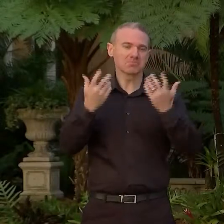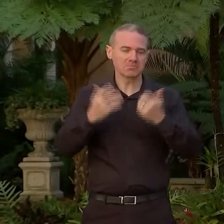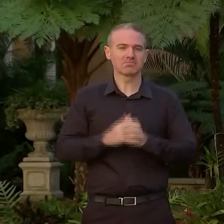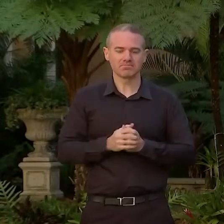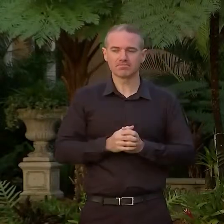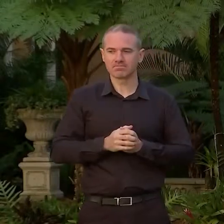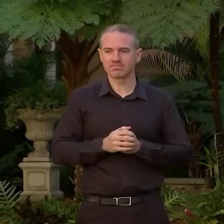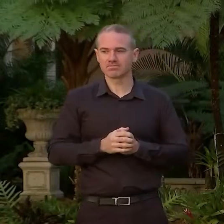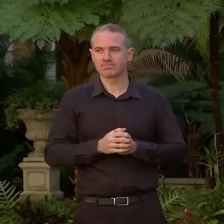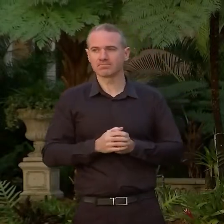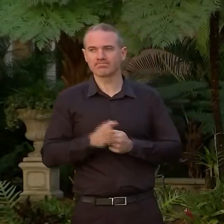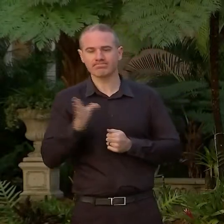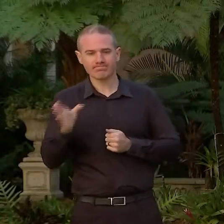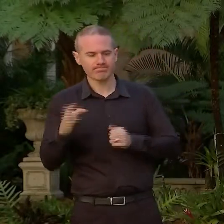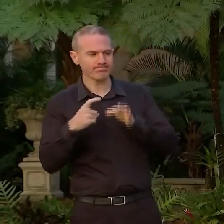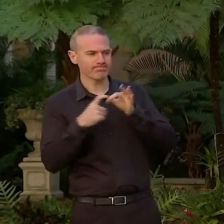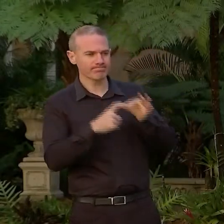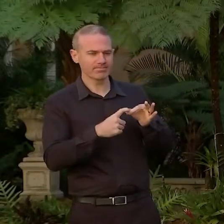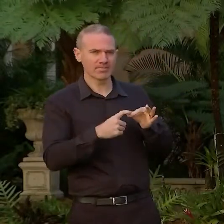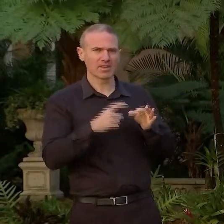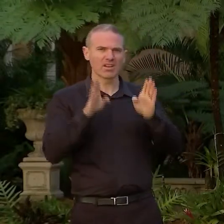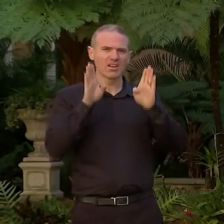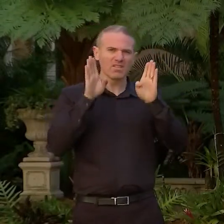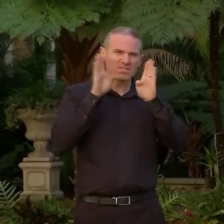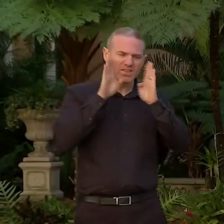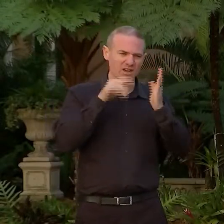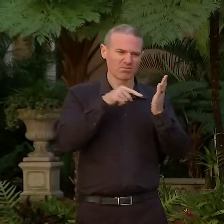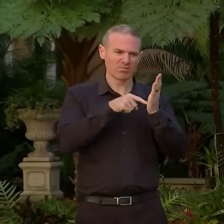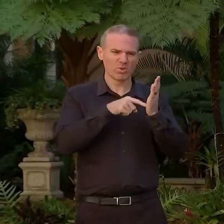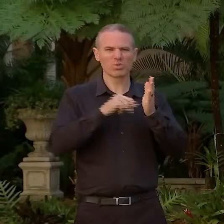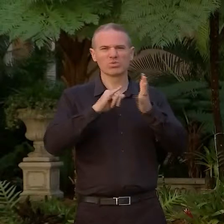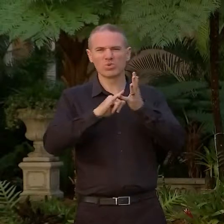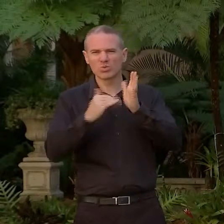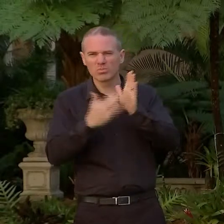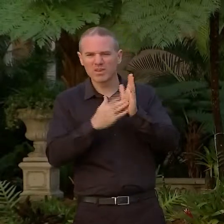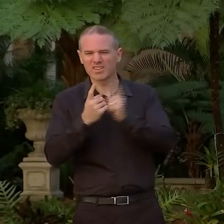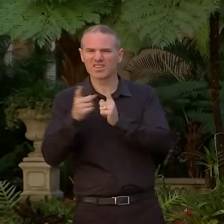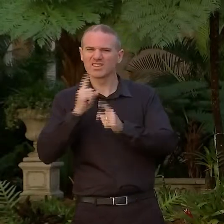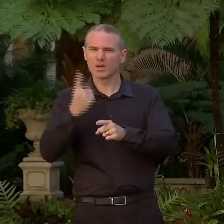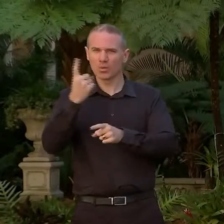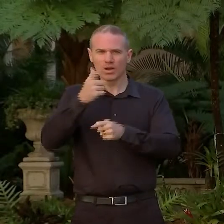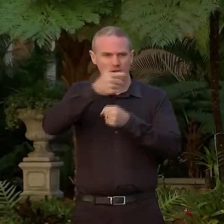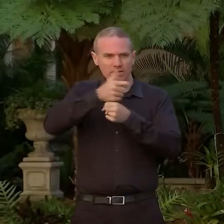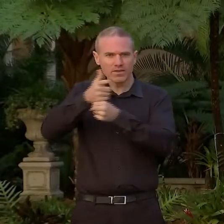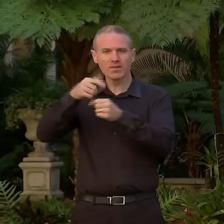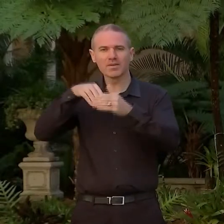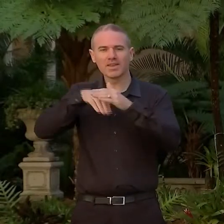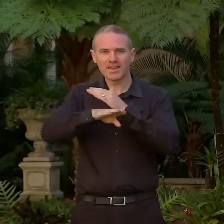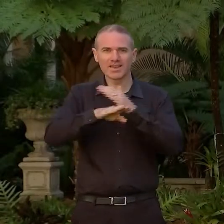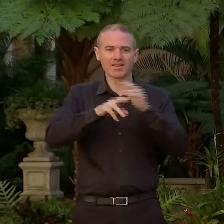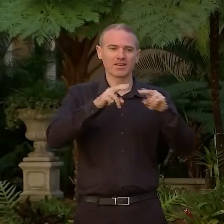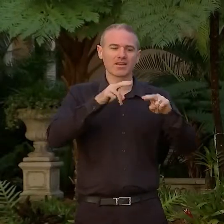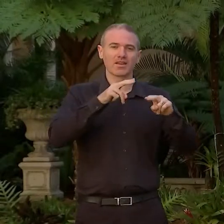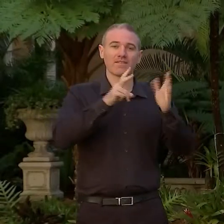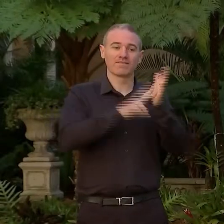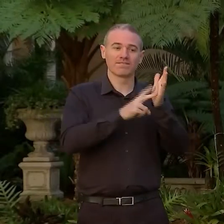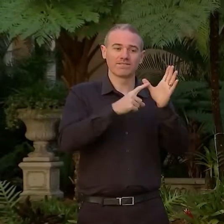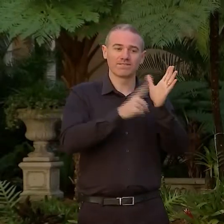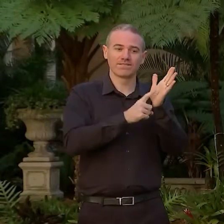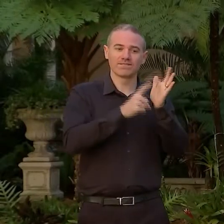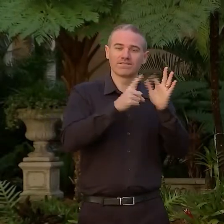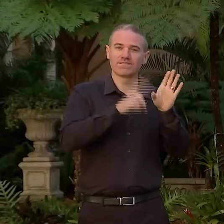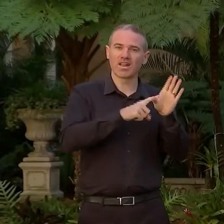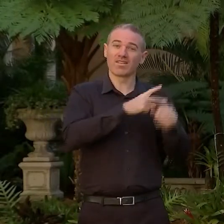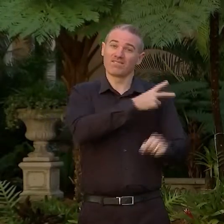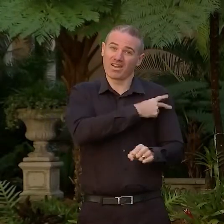clarify, there's been some talk on social media about a filming in Fortitude Valley and on Straddie. Is that allowed? Some of the